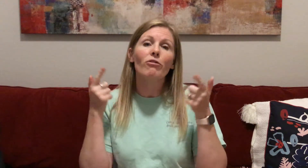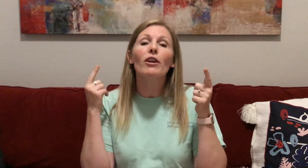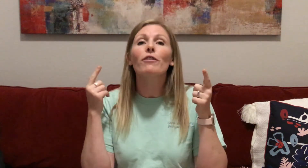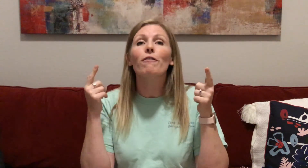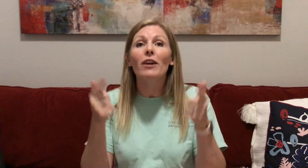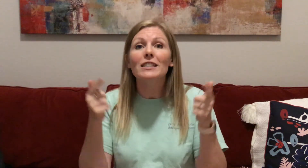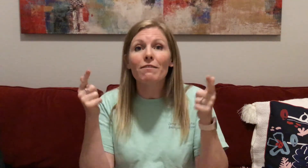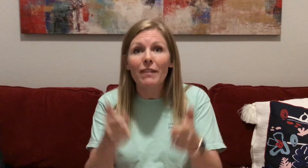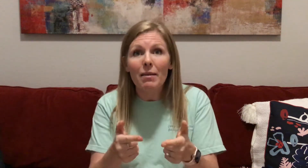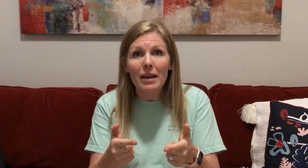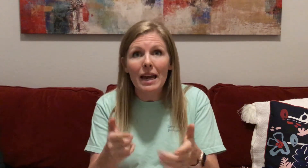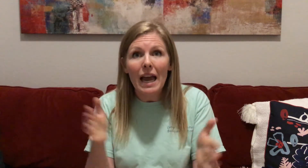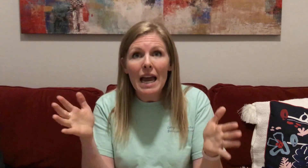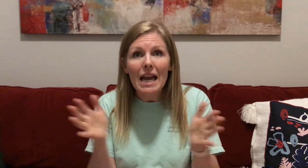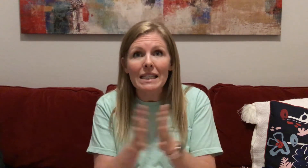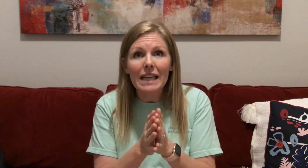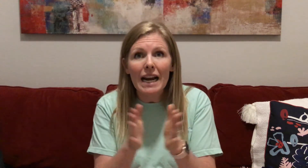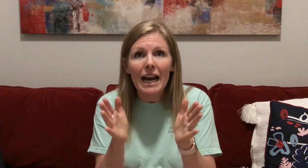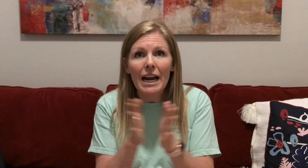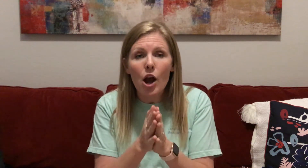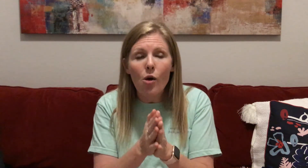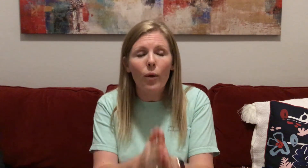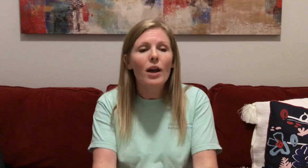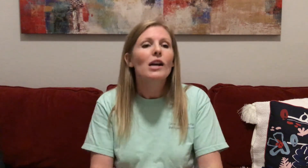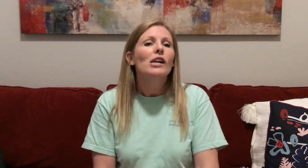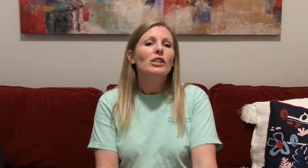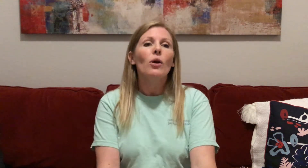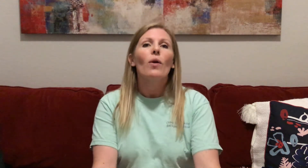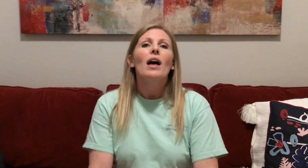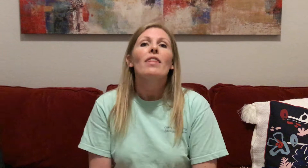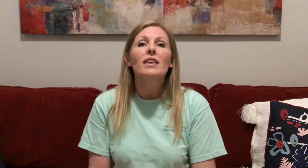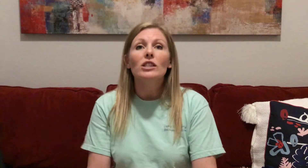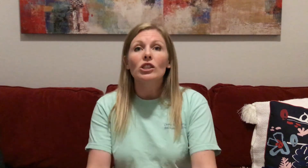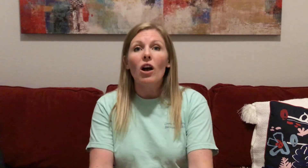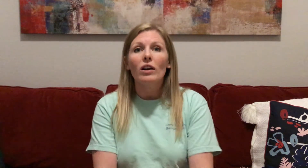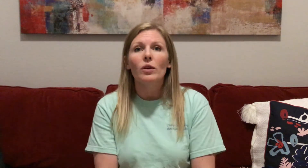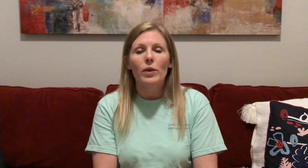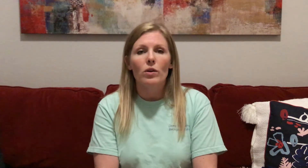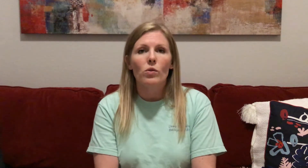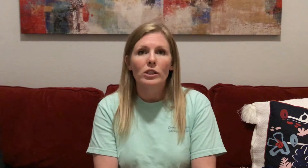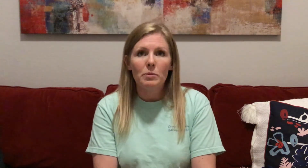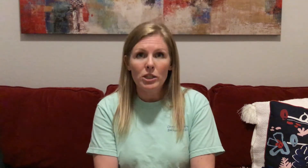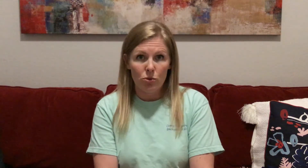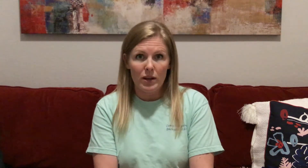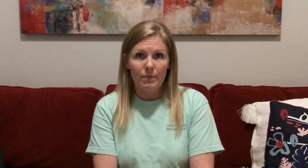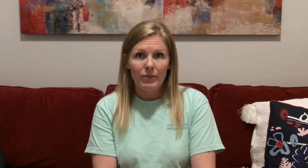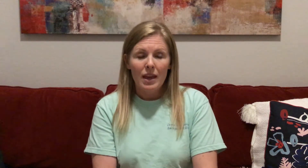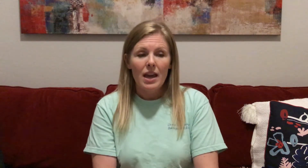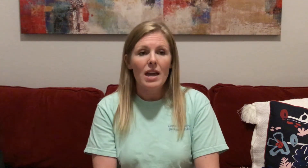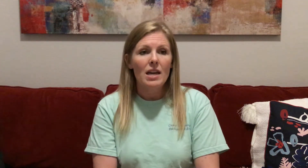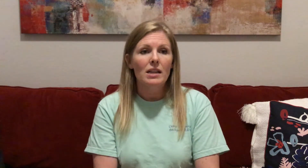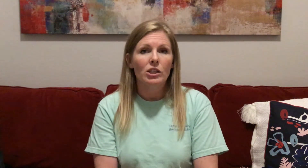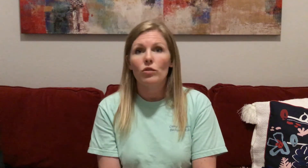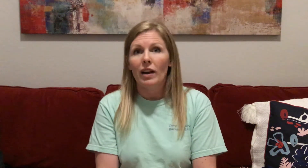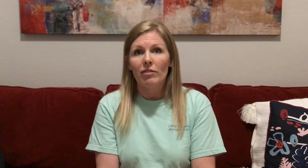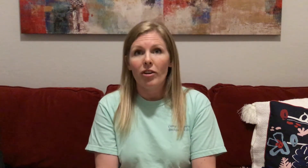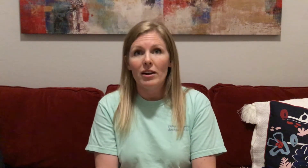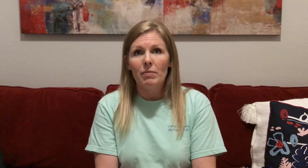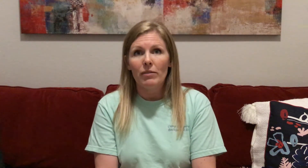of your friends and family. Exciting, I know. So the song that we are going to be doing is You've Got a Friend in Me from